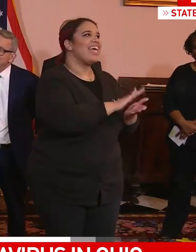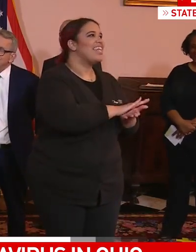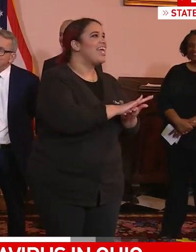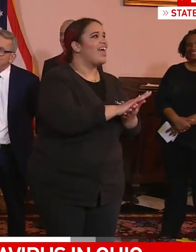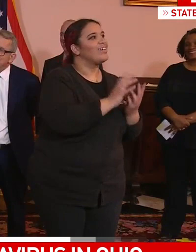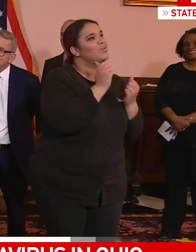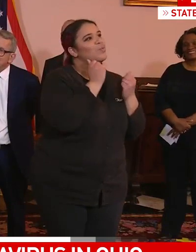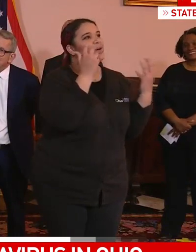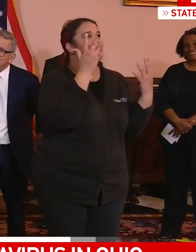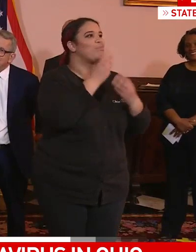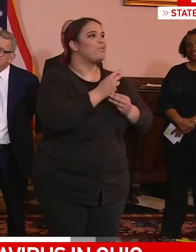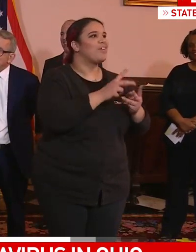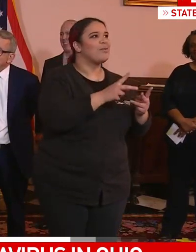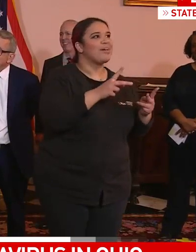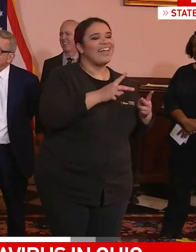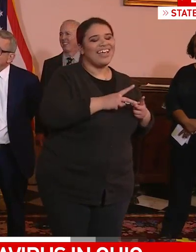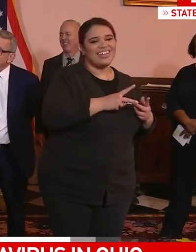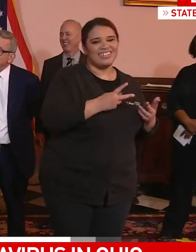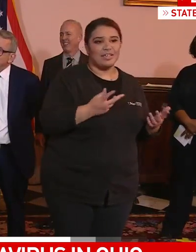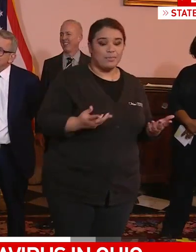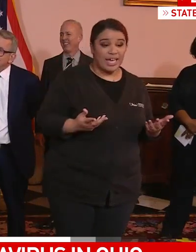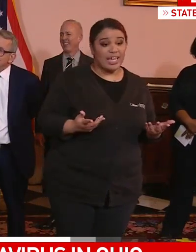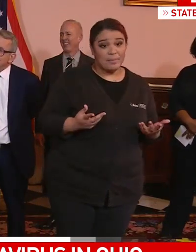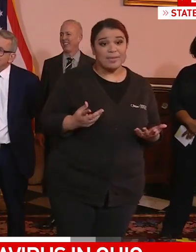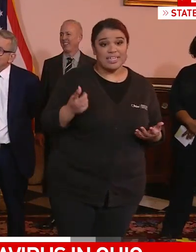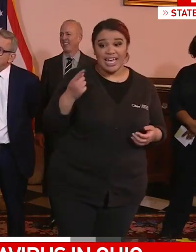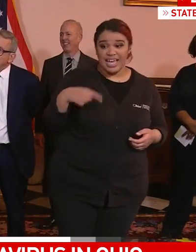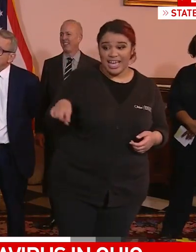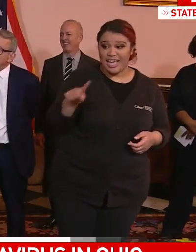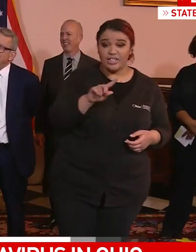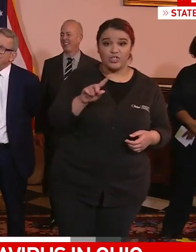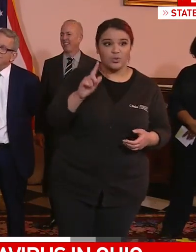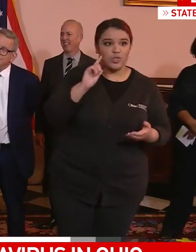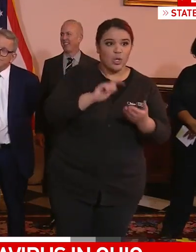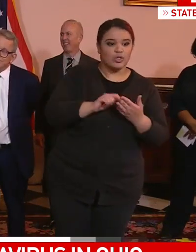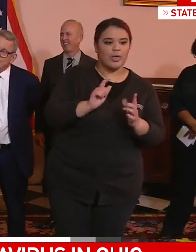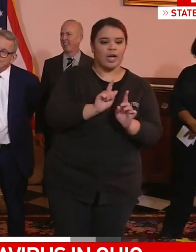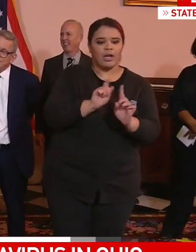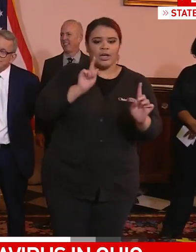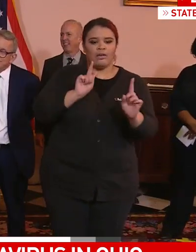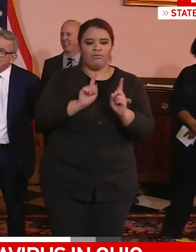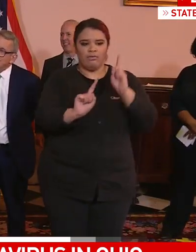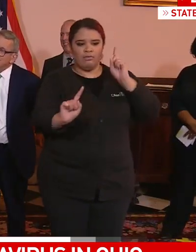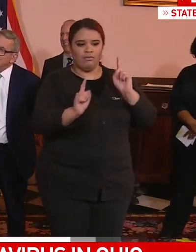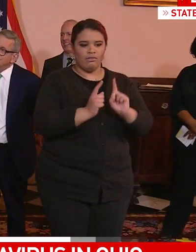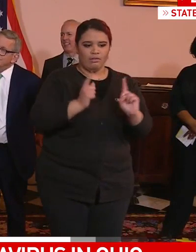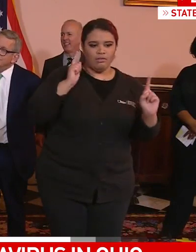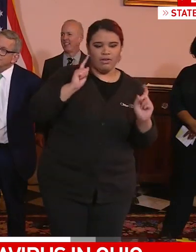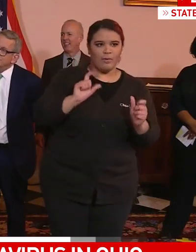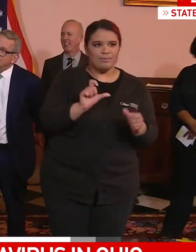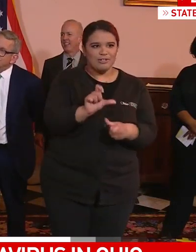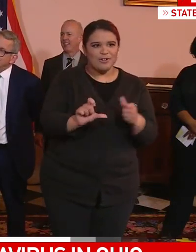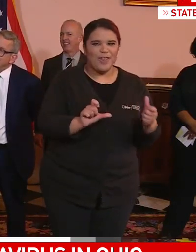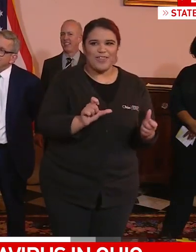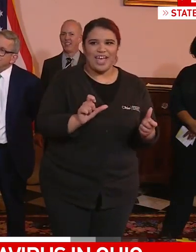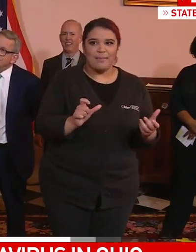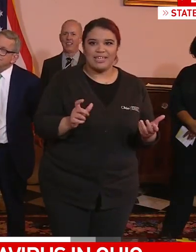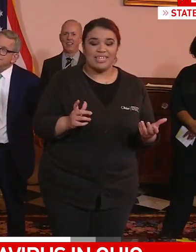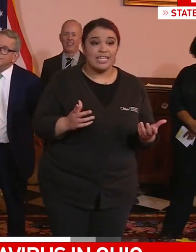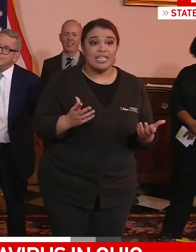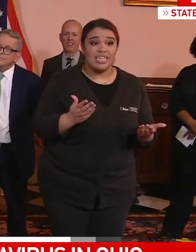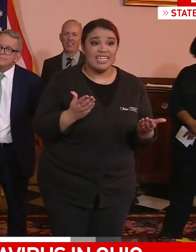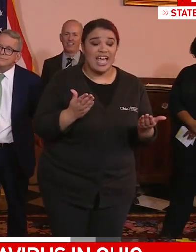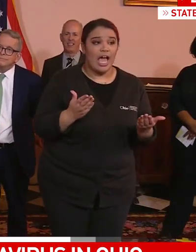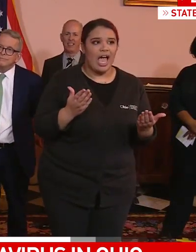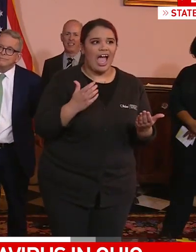as hard as everyone else. As you see us dancing around each other up here, and you should see our meeting. I mean, even if viewers could see the screens and